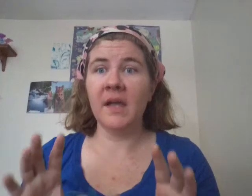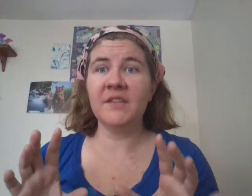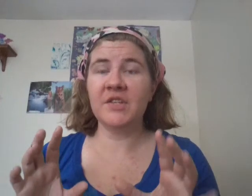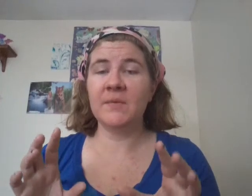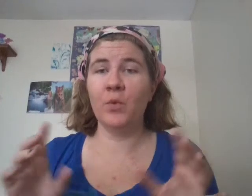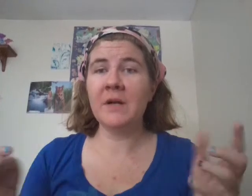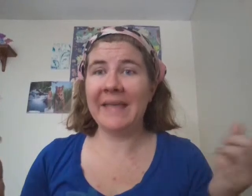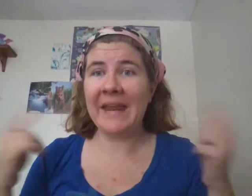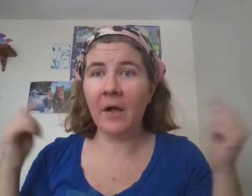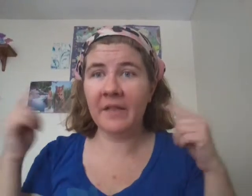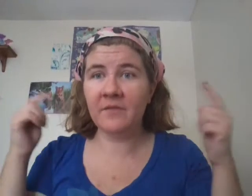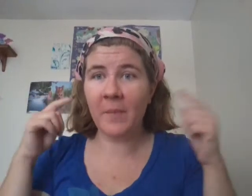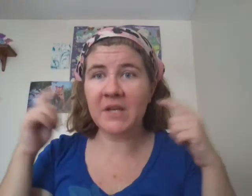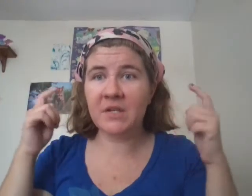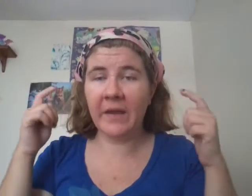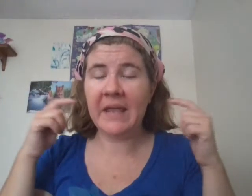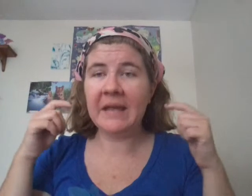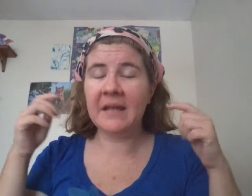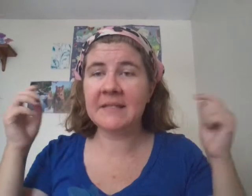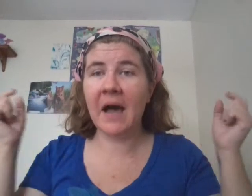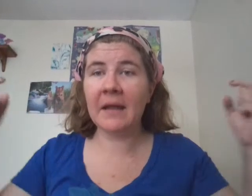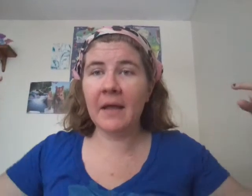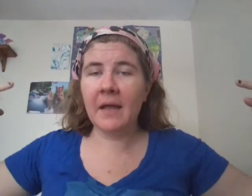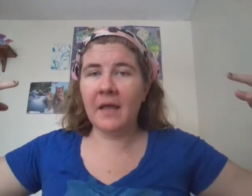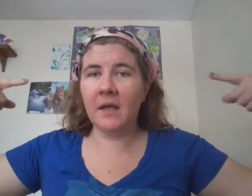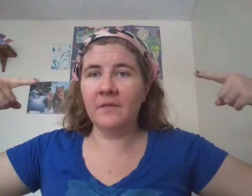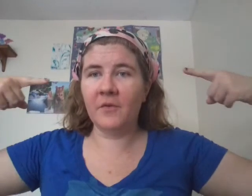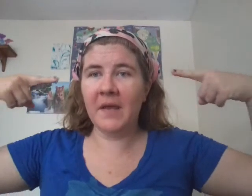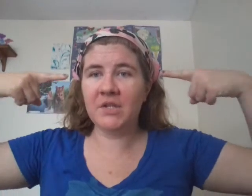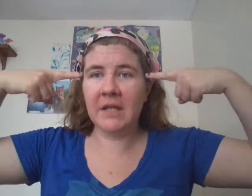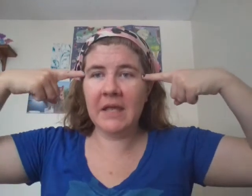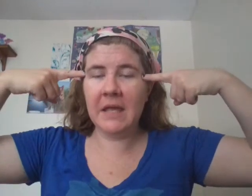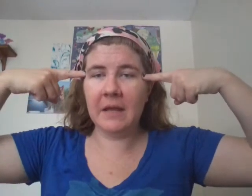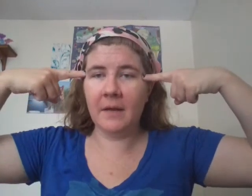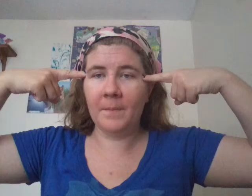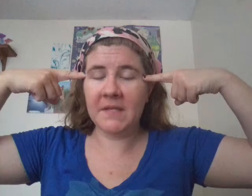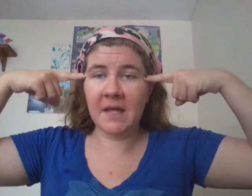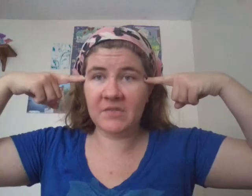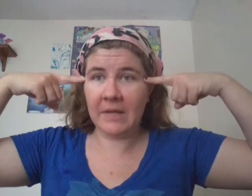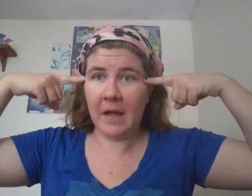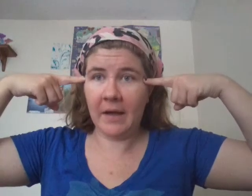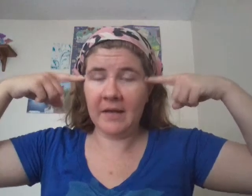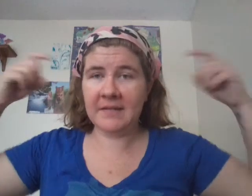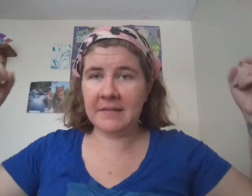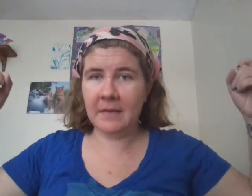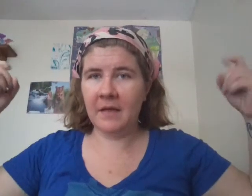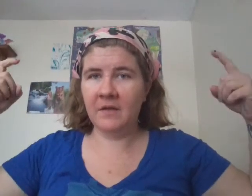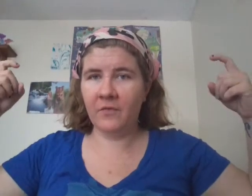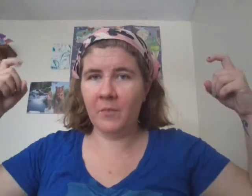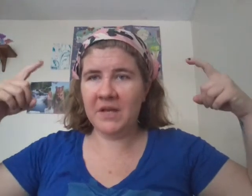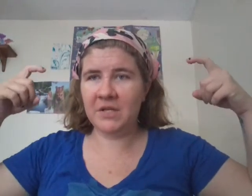It's just, we're not getting all the information that we need. It's not information in. It's not a straight line. It's information